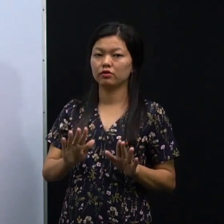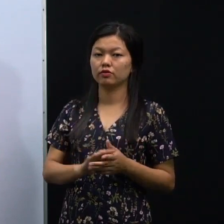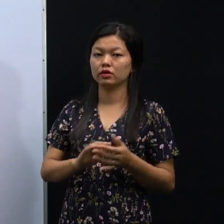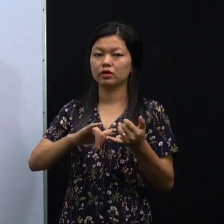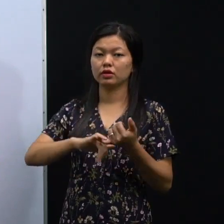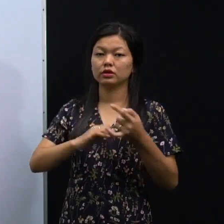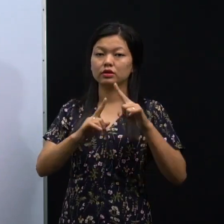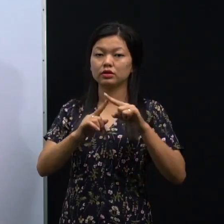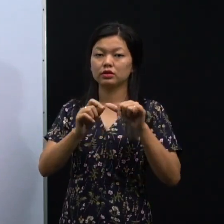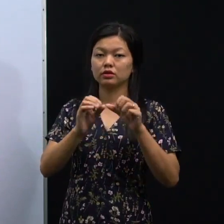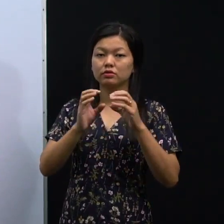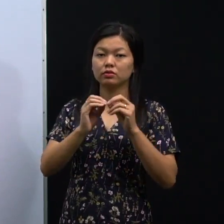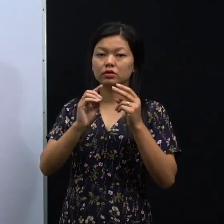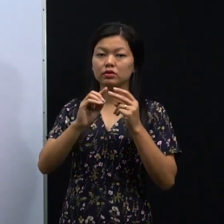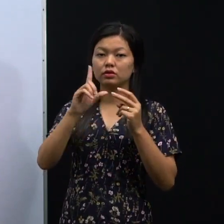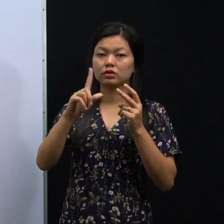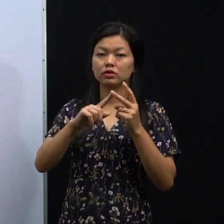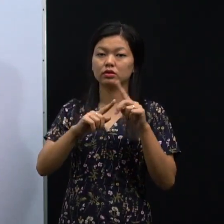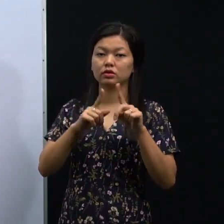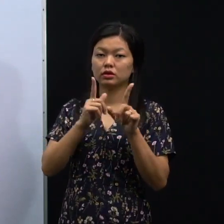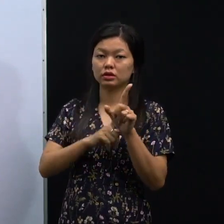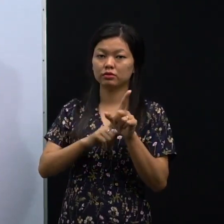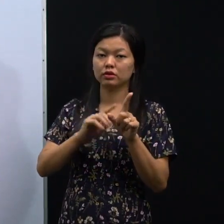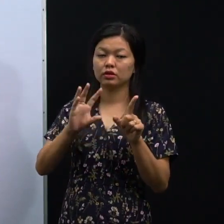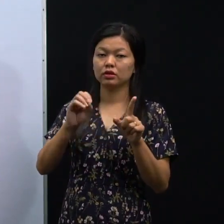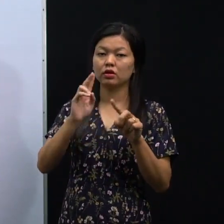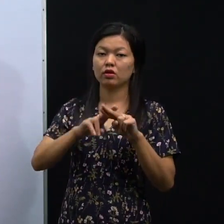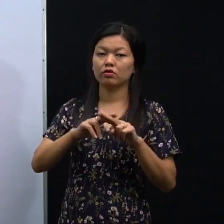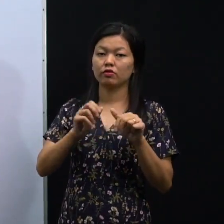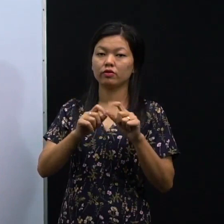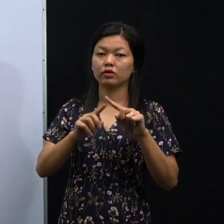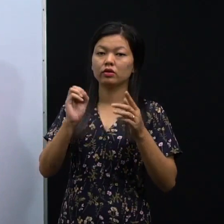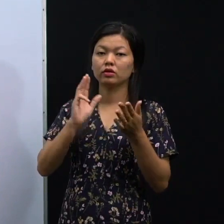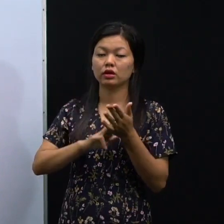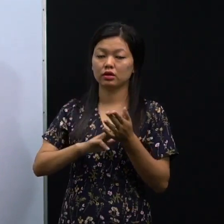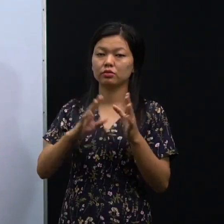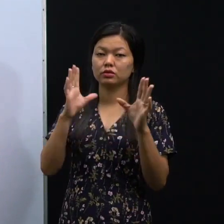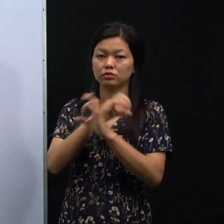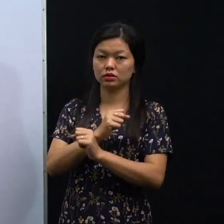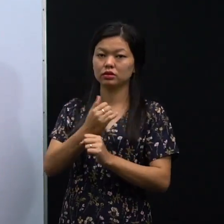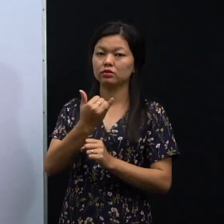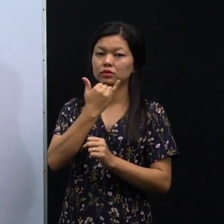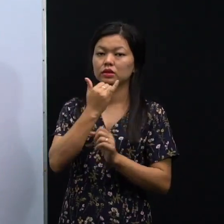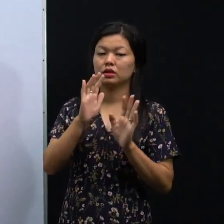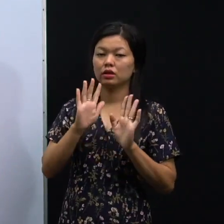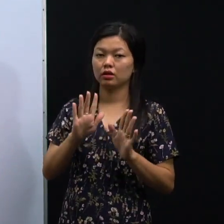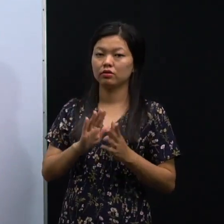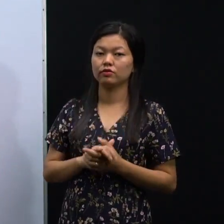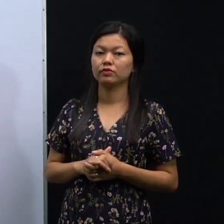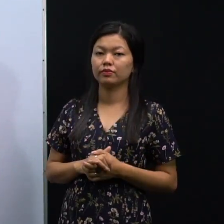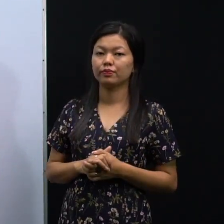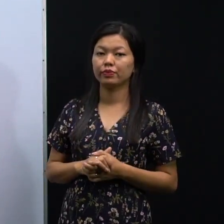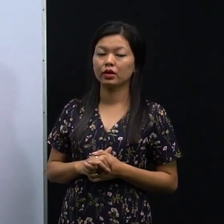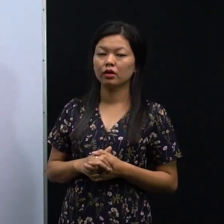not mention. Clear? So that was the drawbacks of the Rutherford model of an